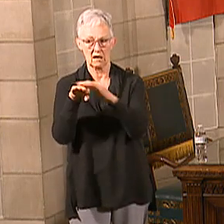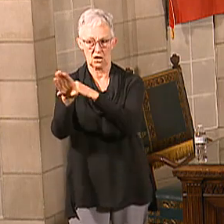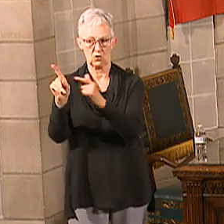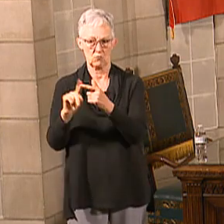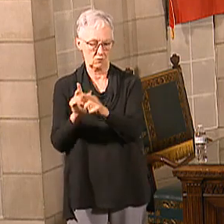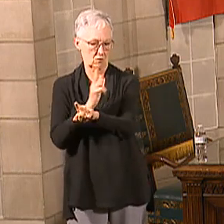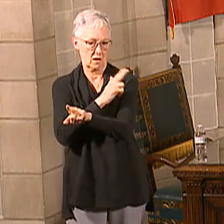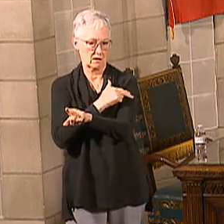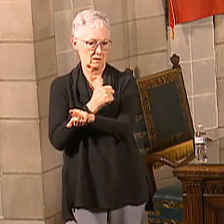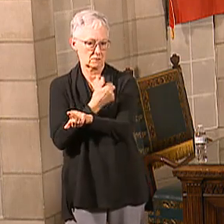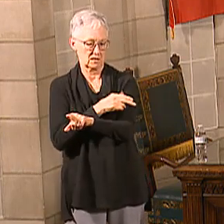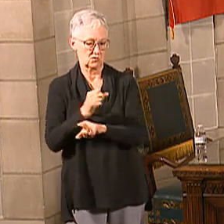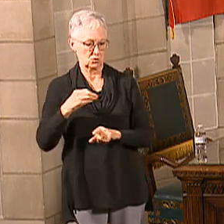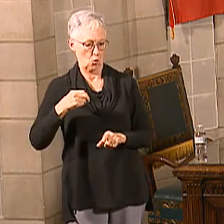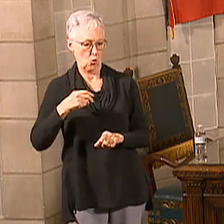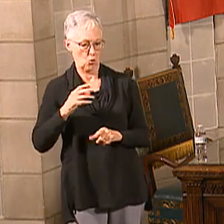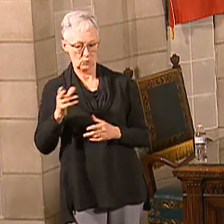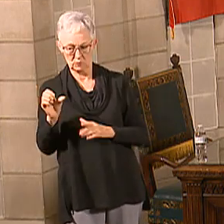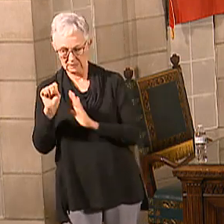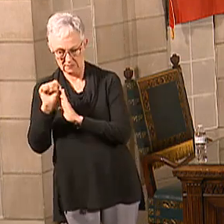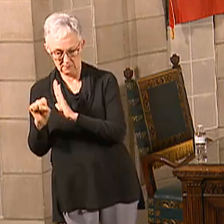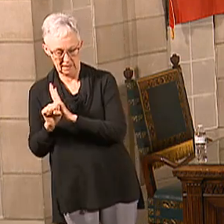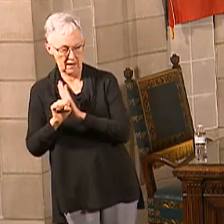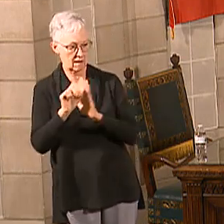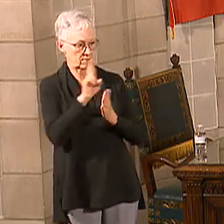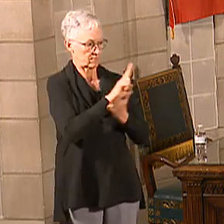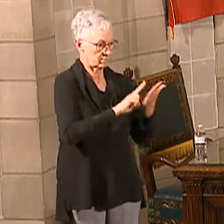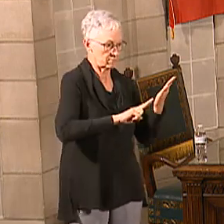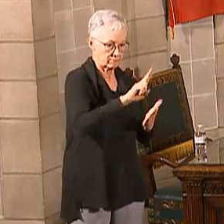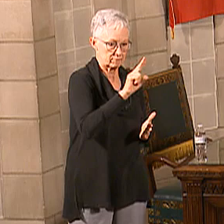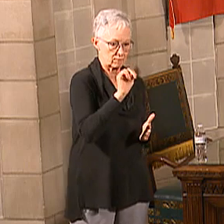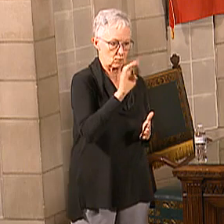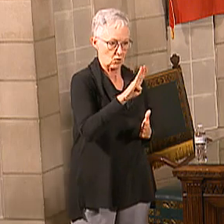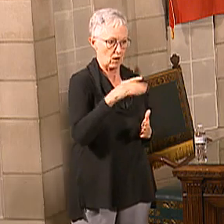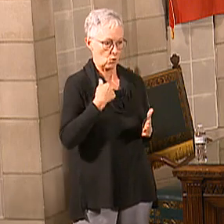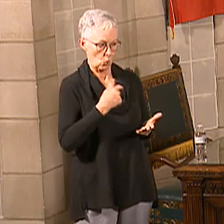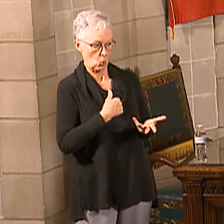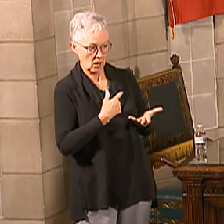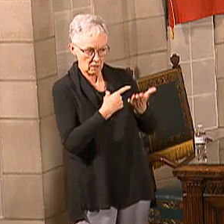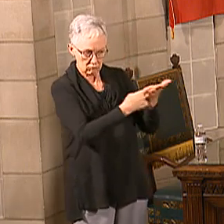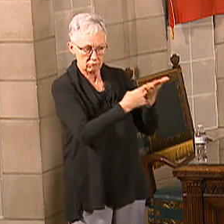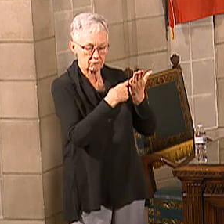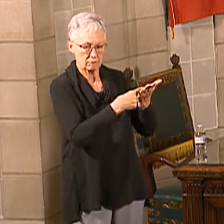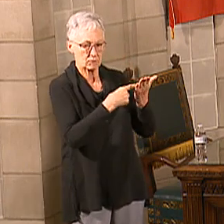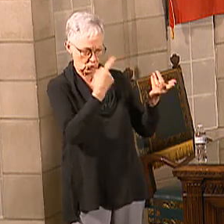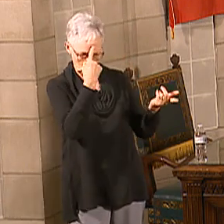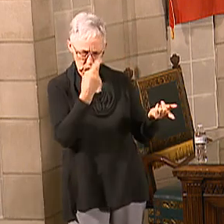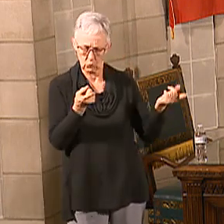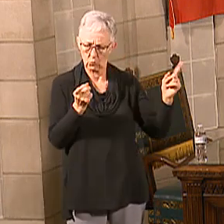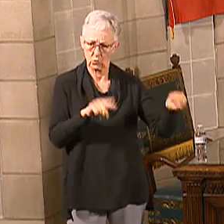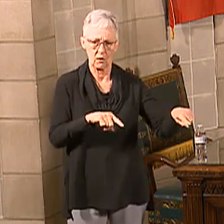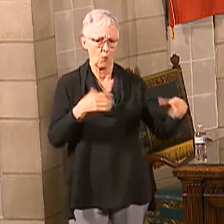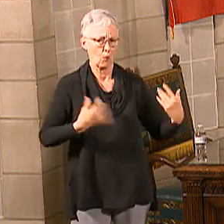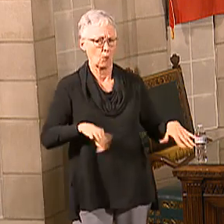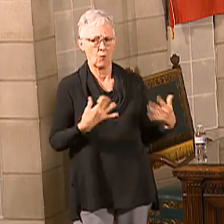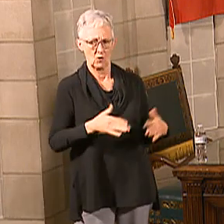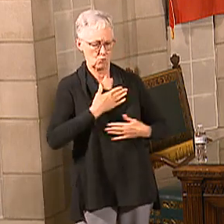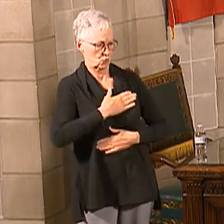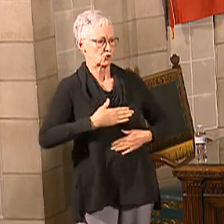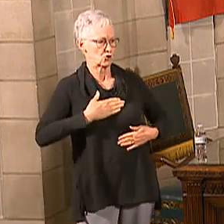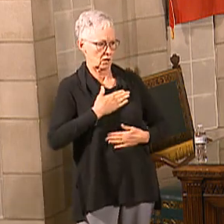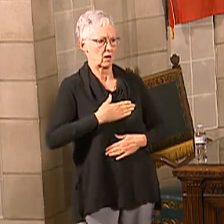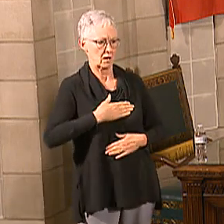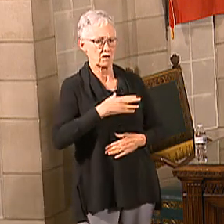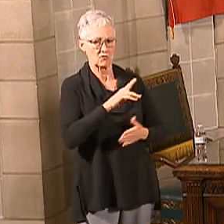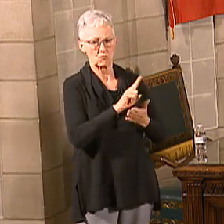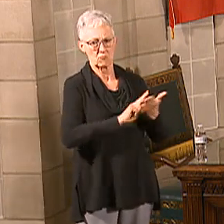and the University of Nebraska. They really have been wonderful. I mean, we've talked a lot about UNMC and what they're doing. Again, we really appreciate all the cooperation with the University of Nebraska